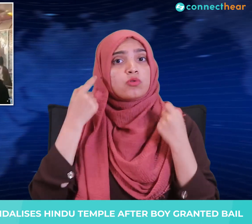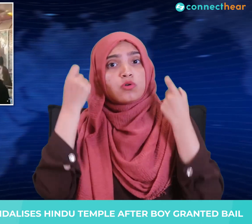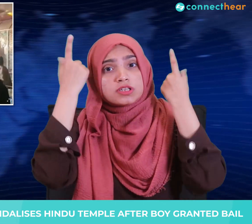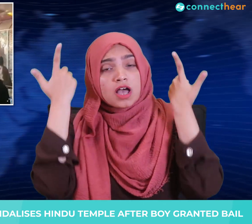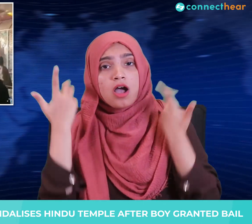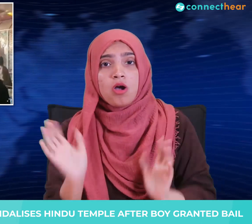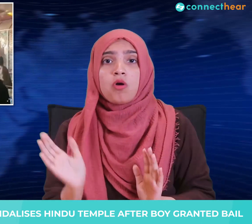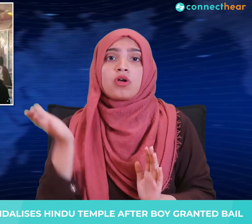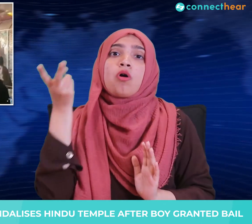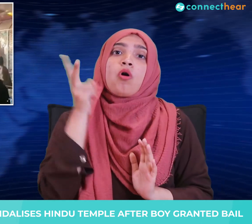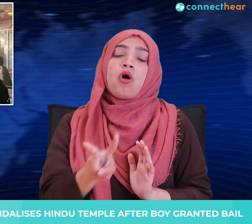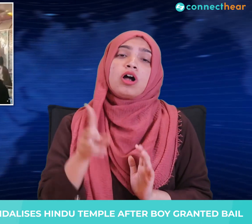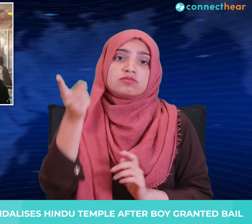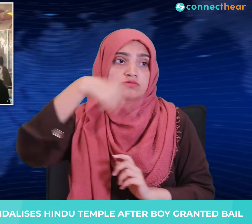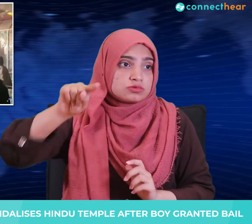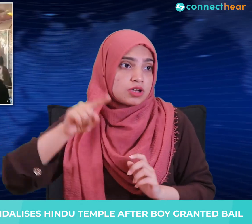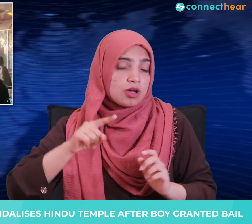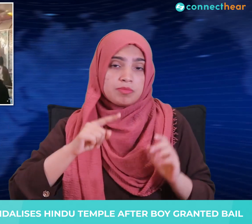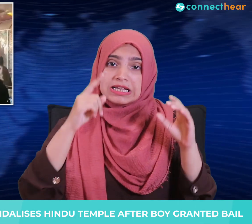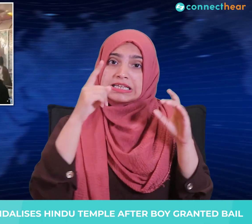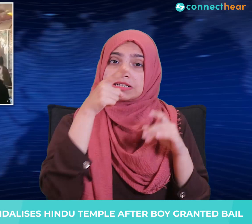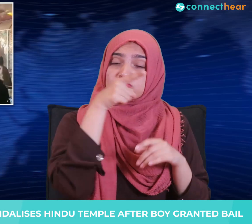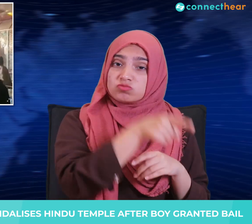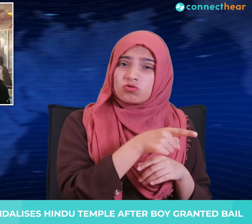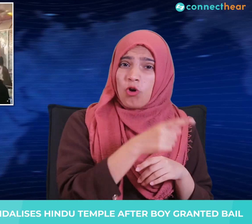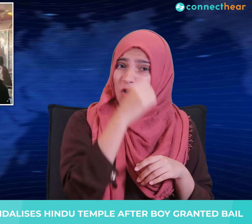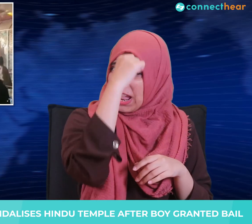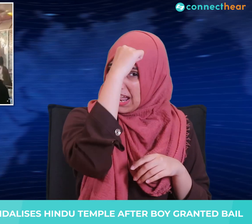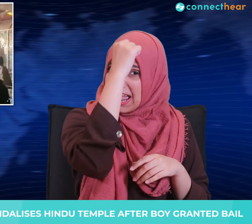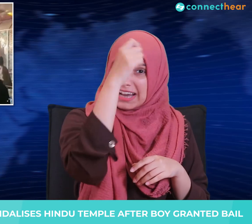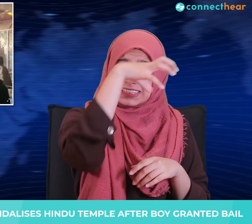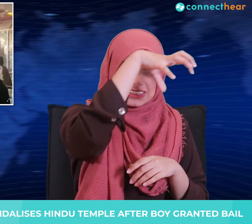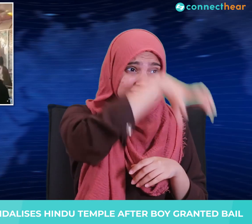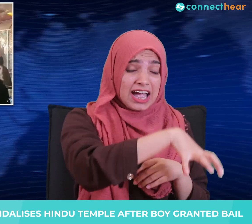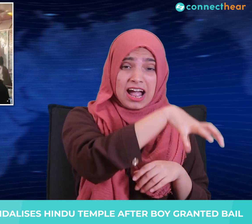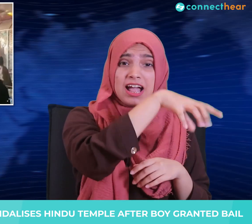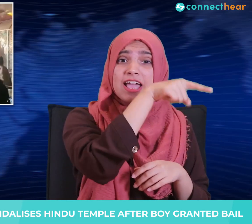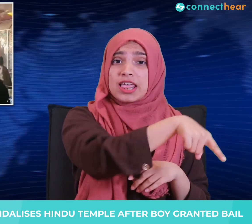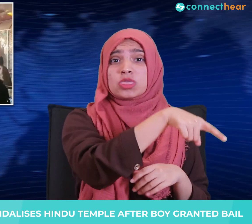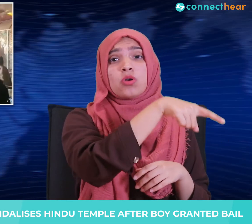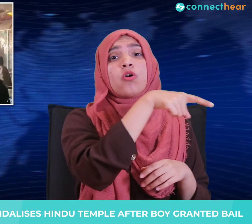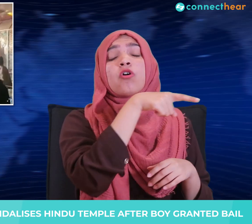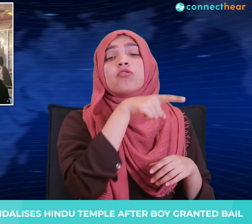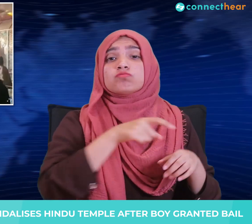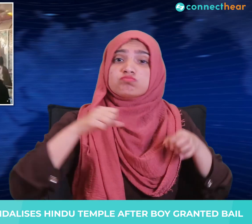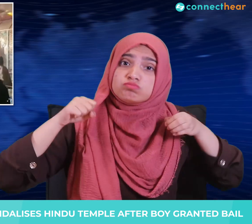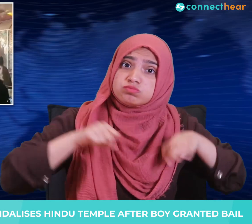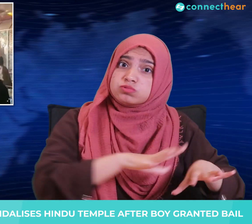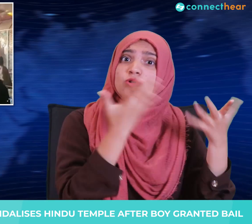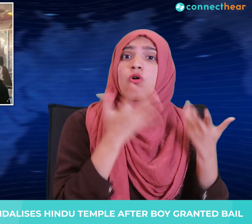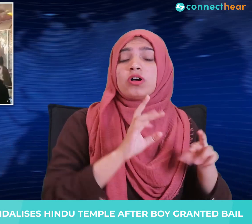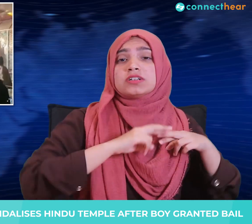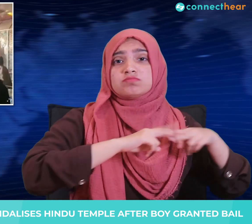town. Hindu residents of the area alerted the police, who allegedly did not take the report seriously.